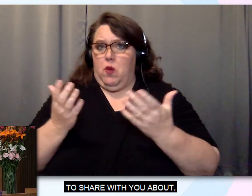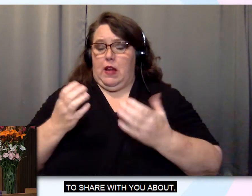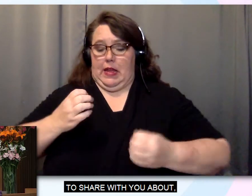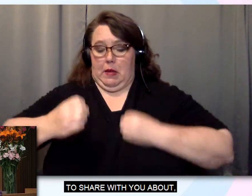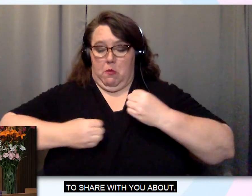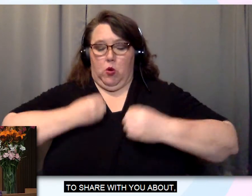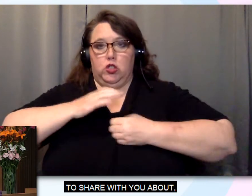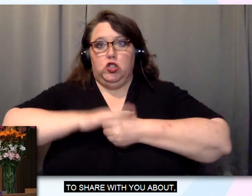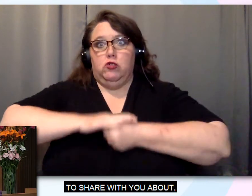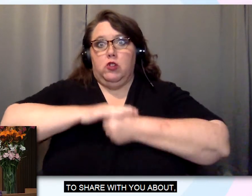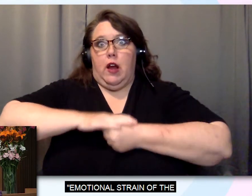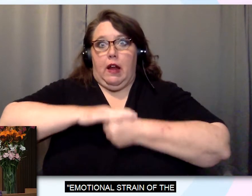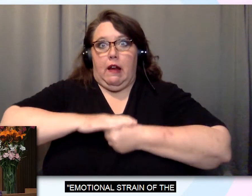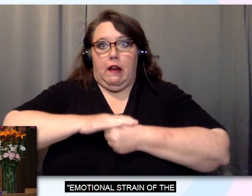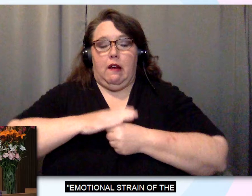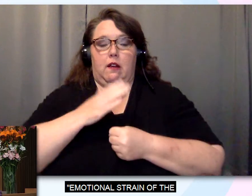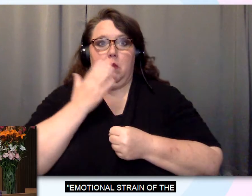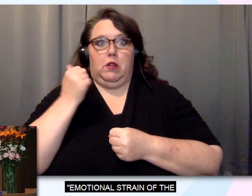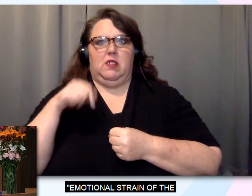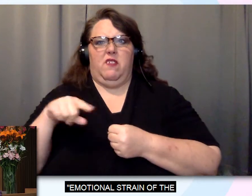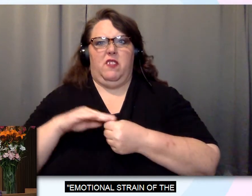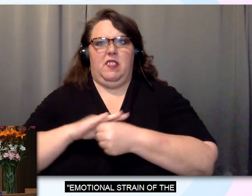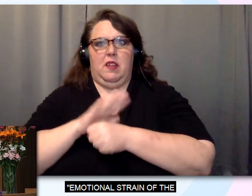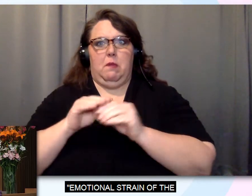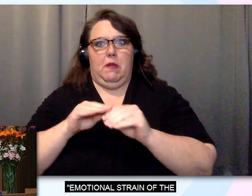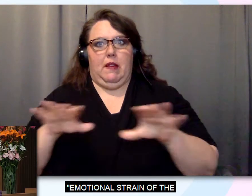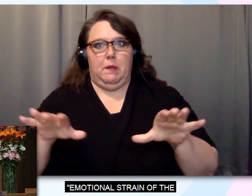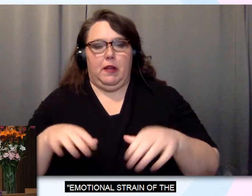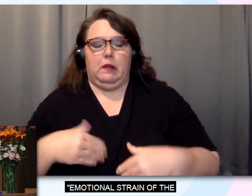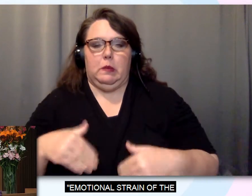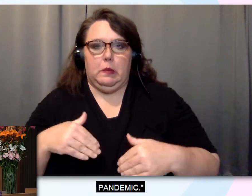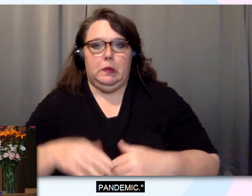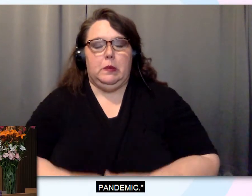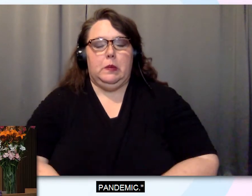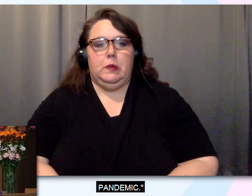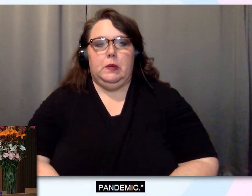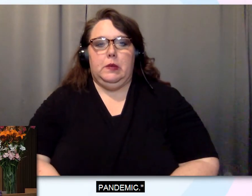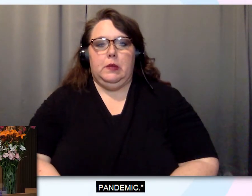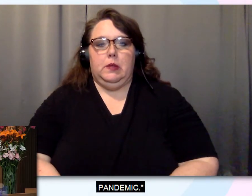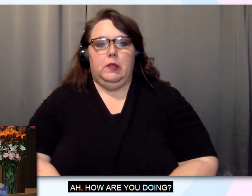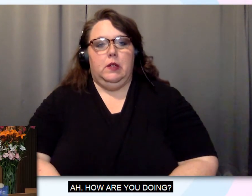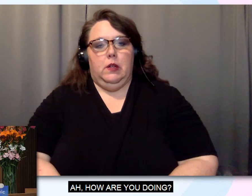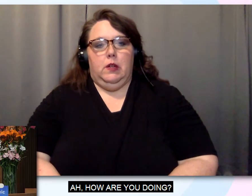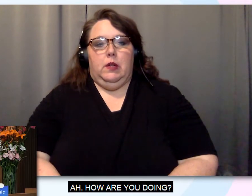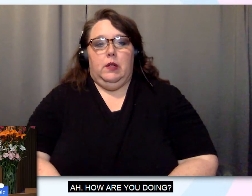about is emotional strain of the pandemic.